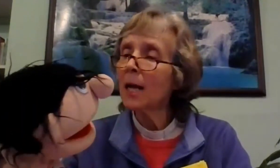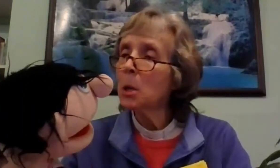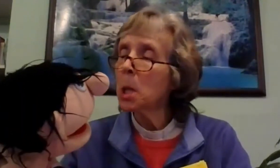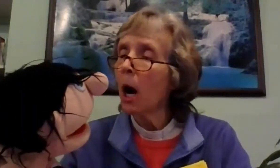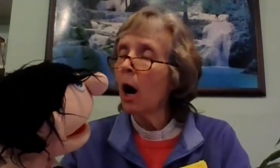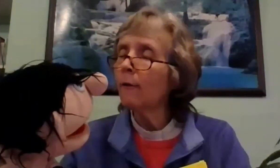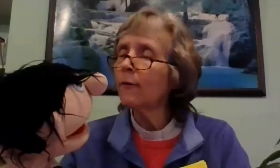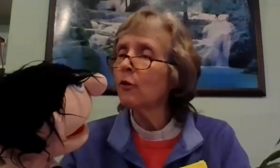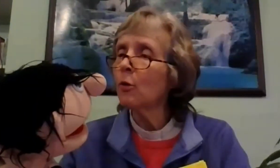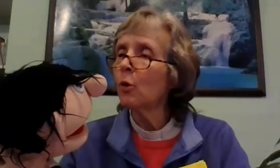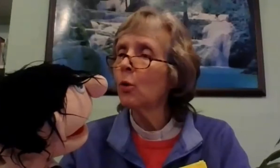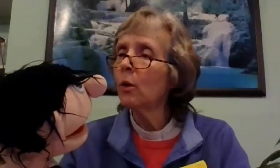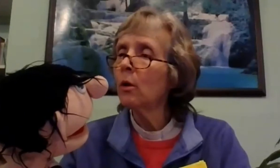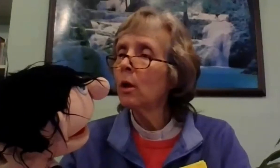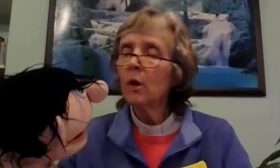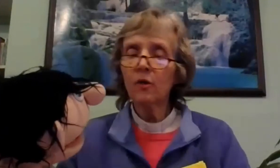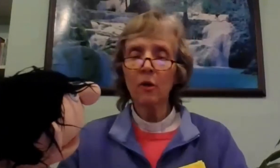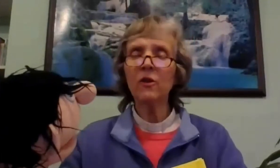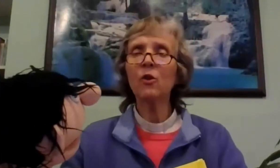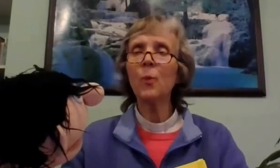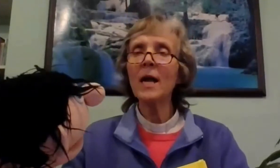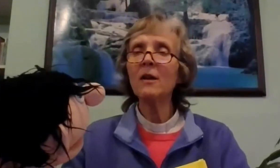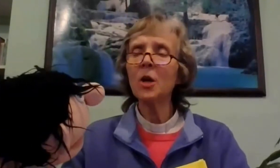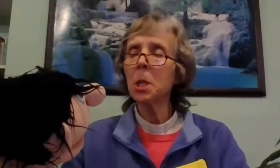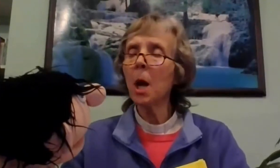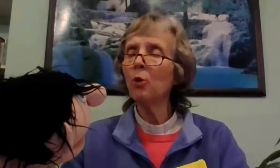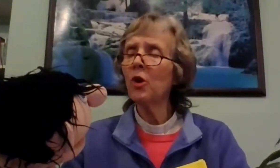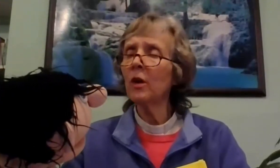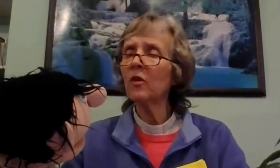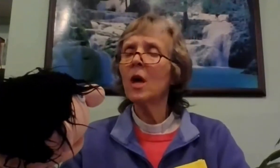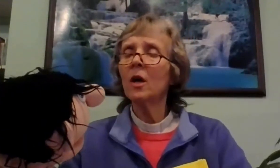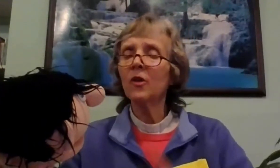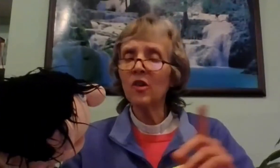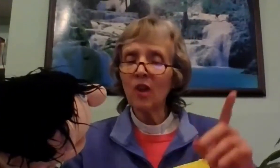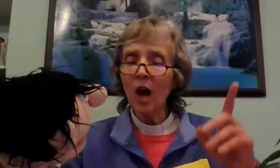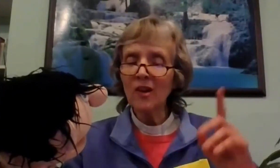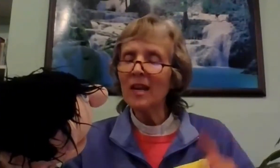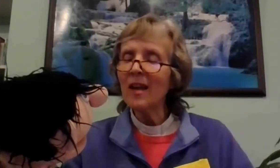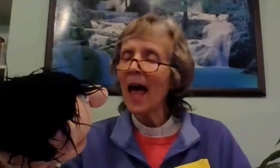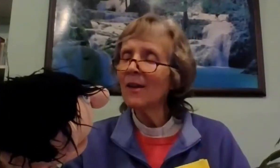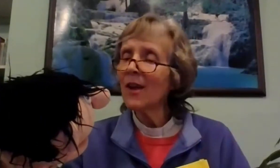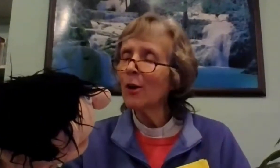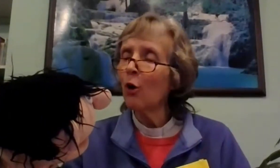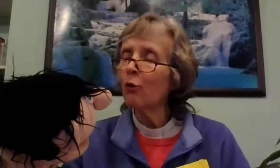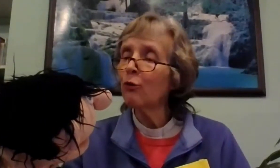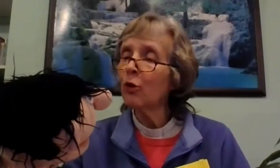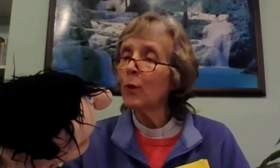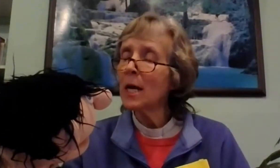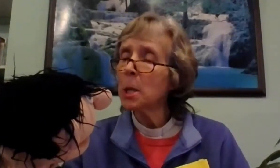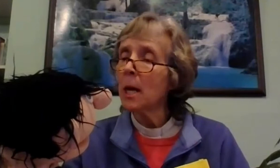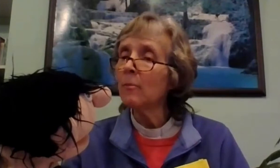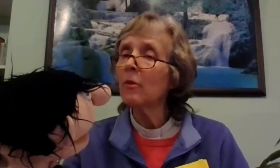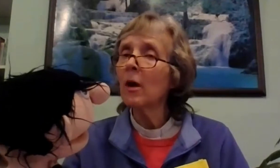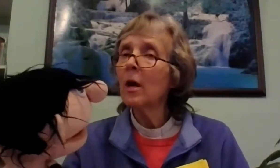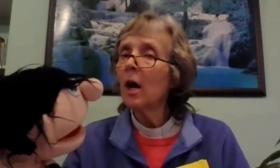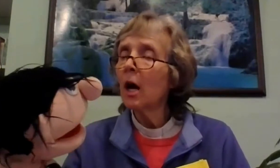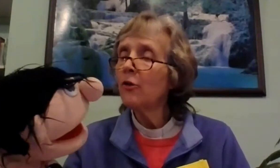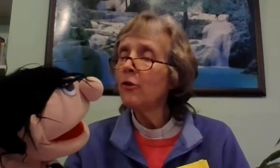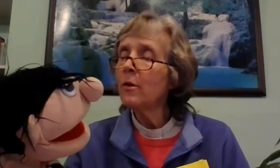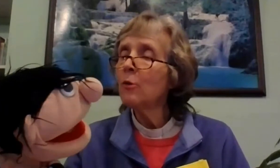challenge after all. So he squared his shoulders and started heading off to Egypt. And you know,